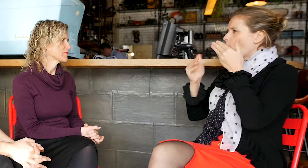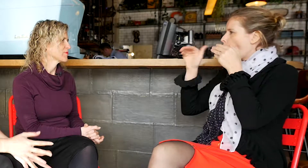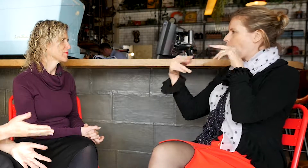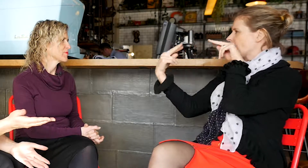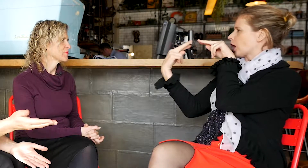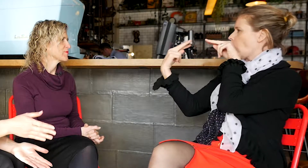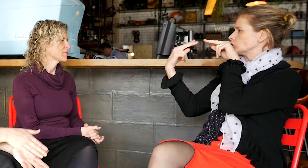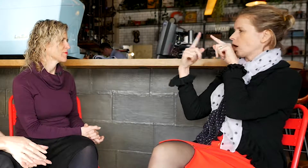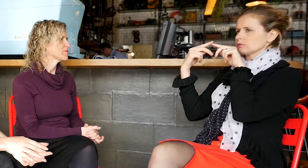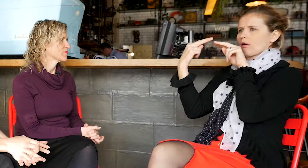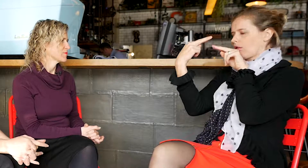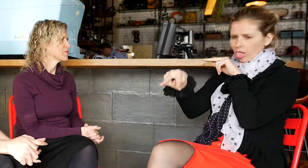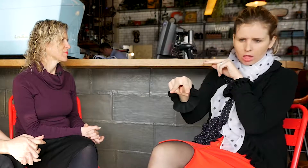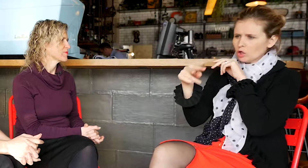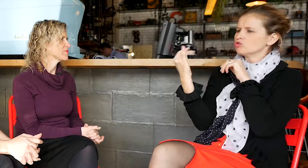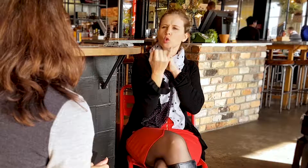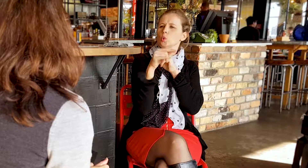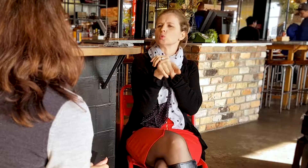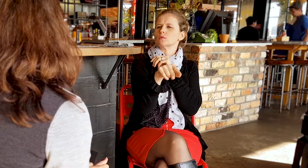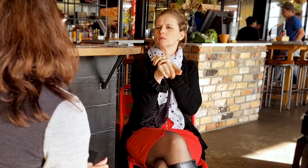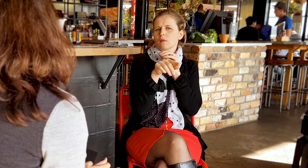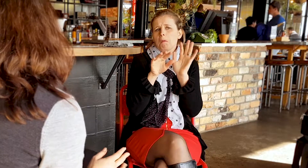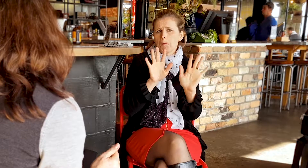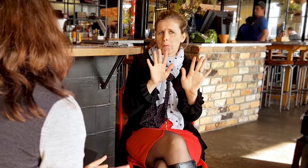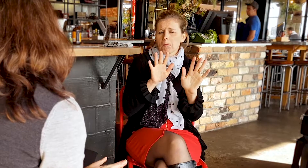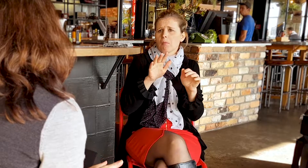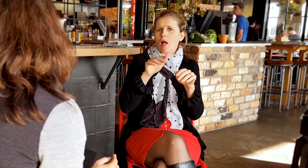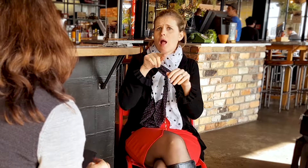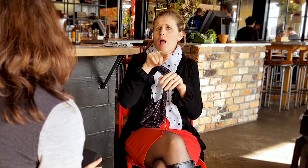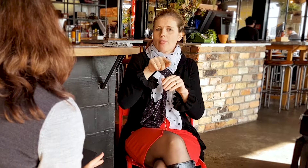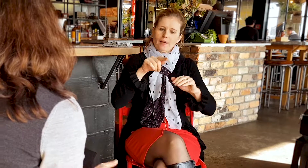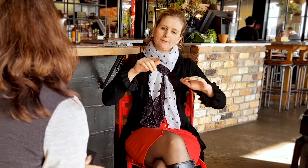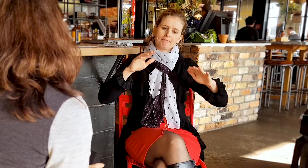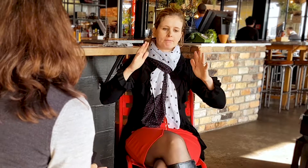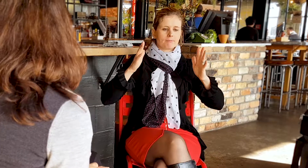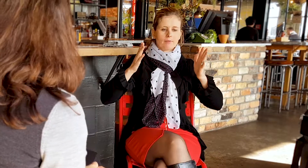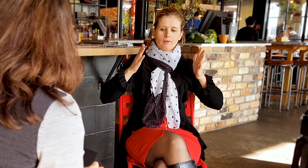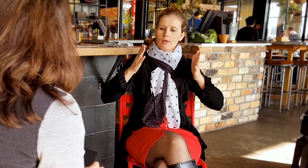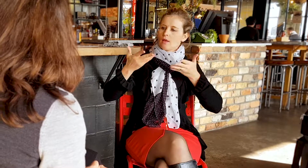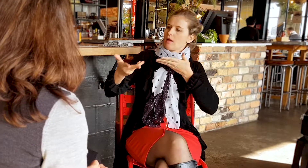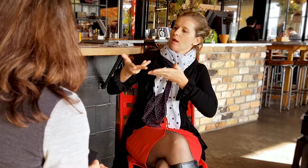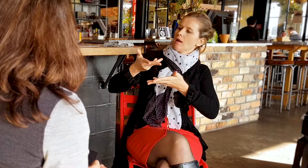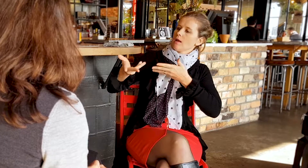like Jamie's already talked to you about eye contact, and to look away from a deaf person is very, very rude.